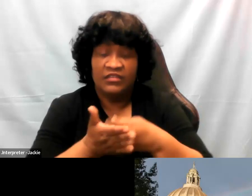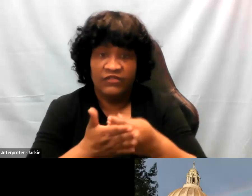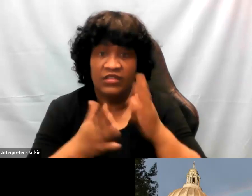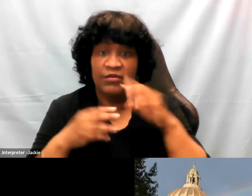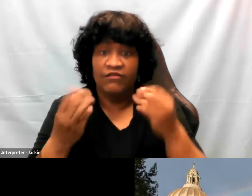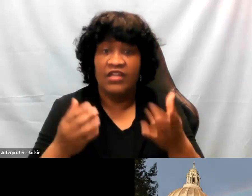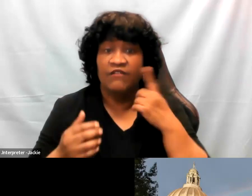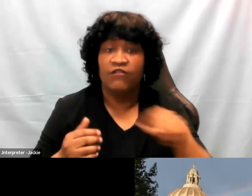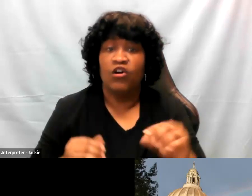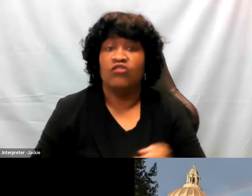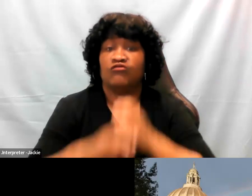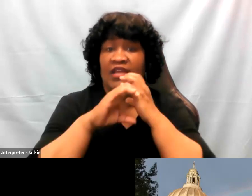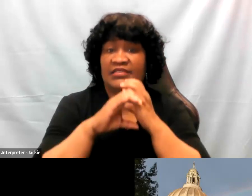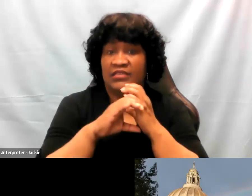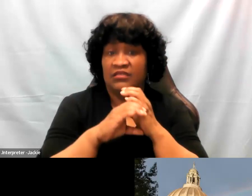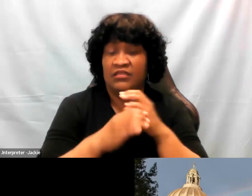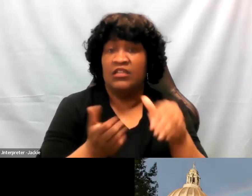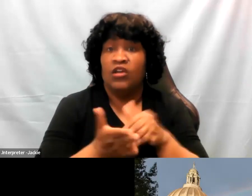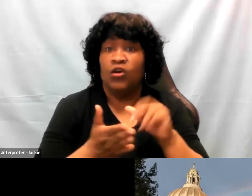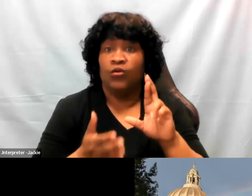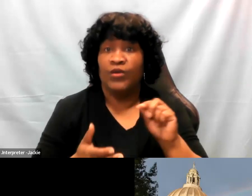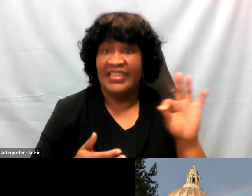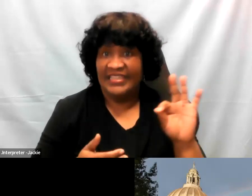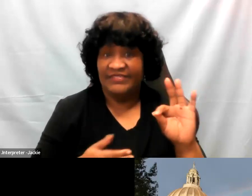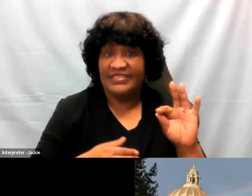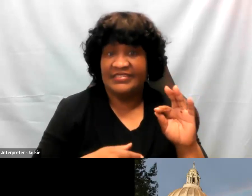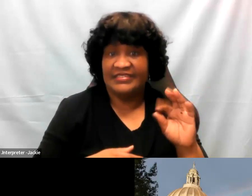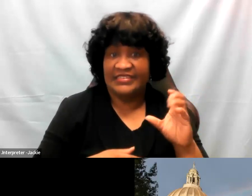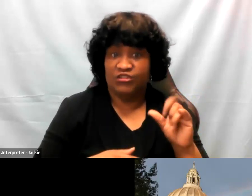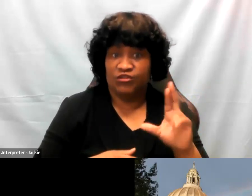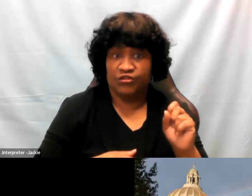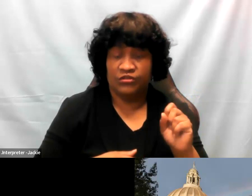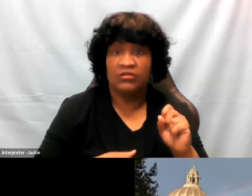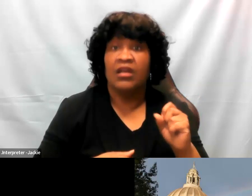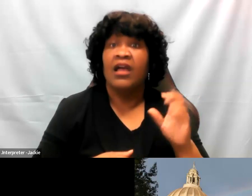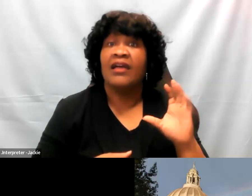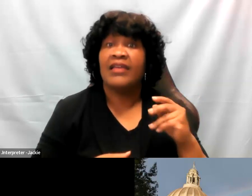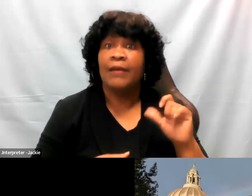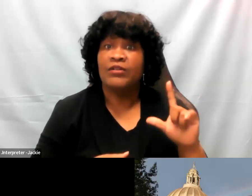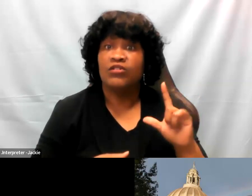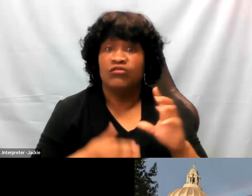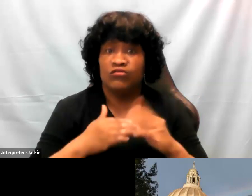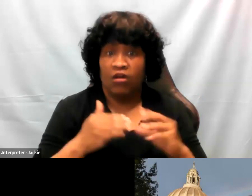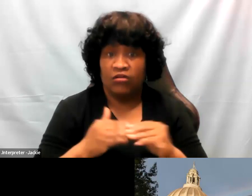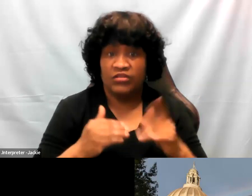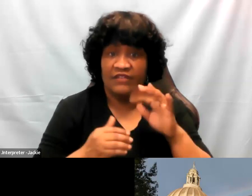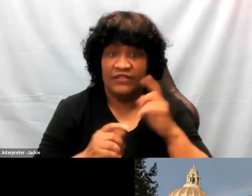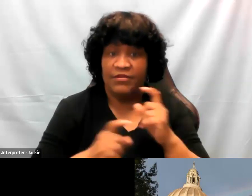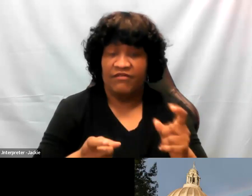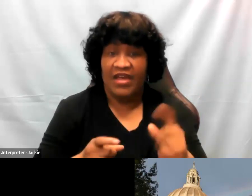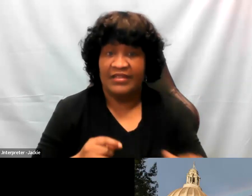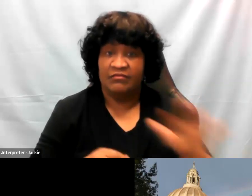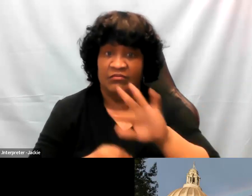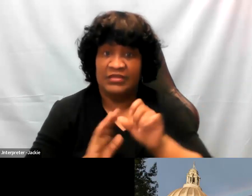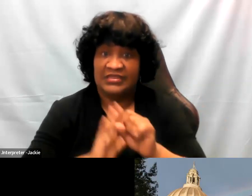for crisis relief centers, capital dollars. So if across the state, if there are providers that are interested